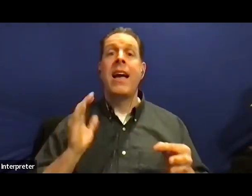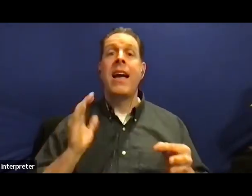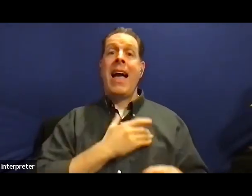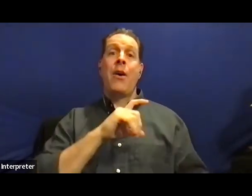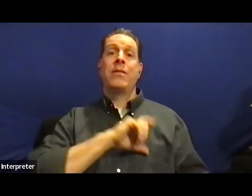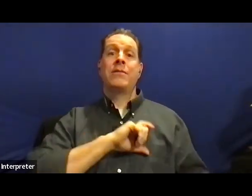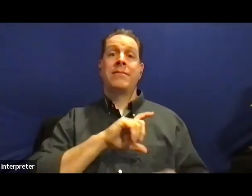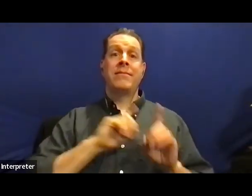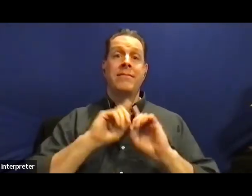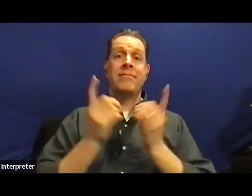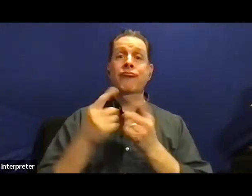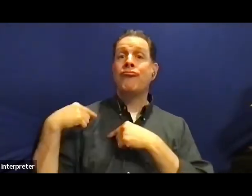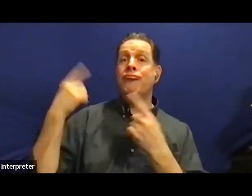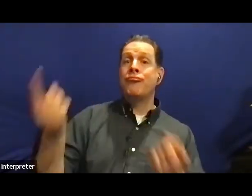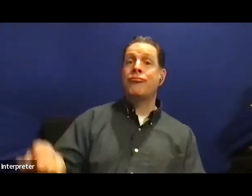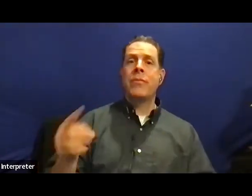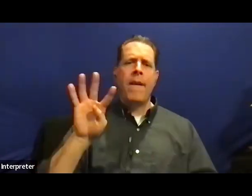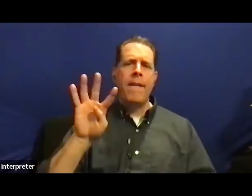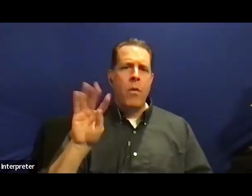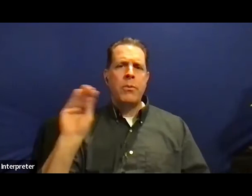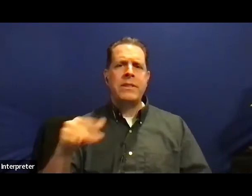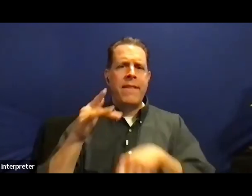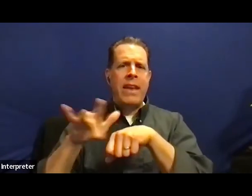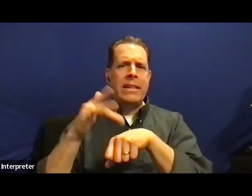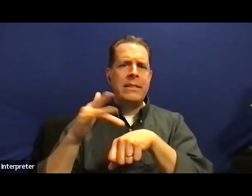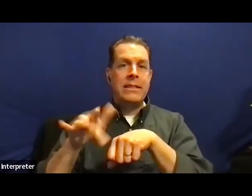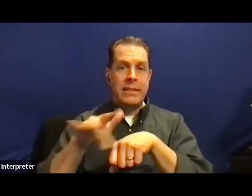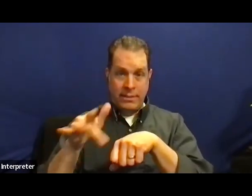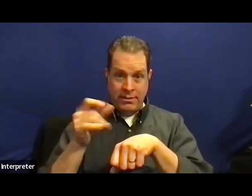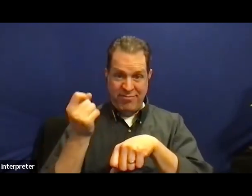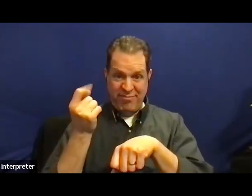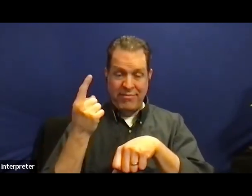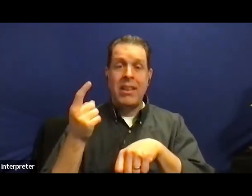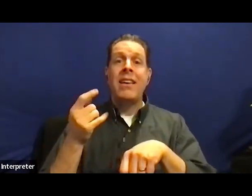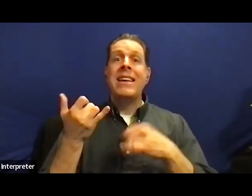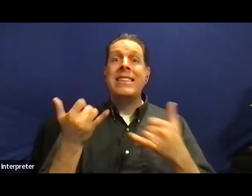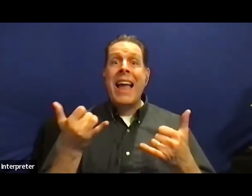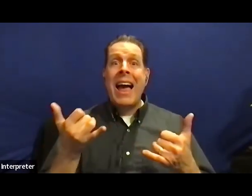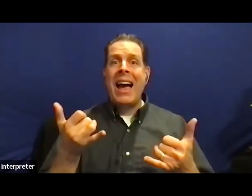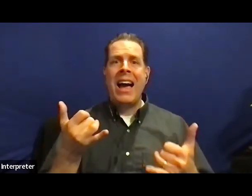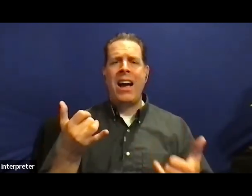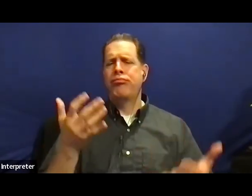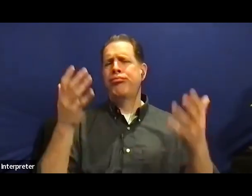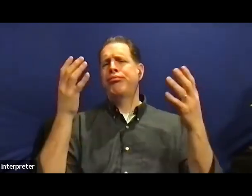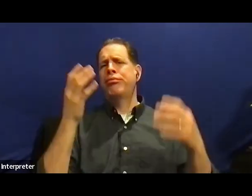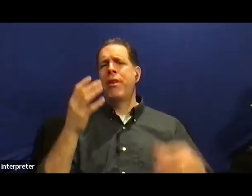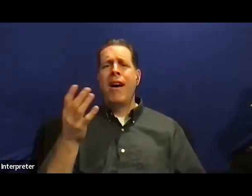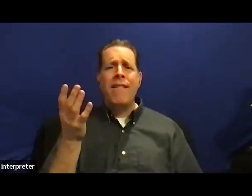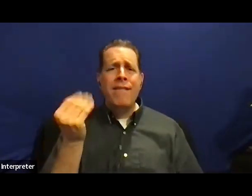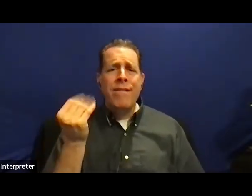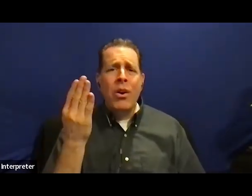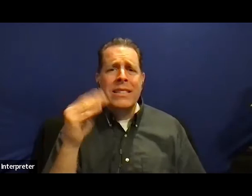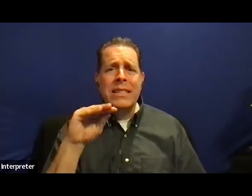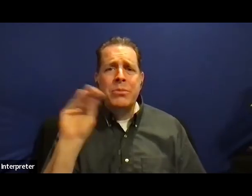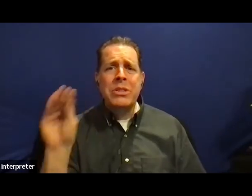has historically seen a 4% vacancy rate. And what we're seeing now is an unprecedented